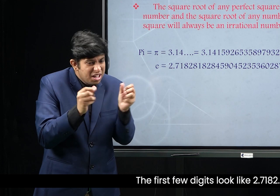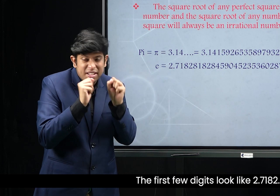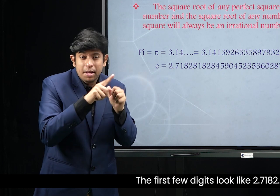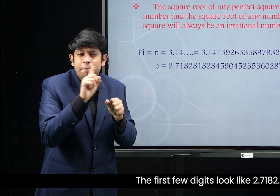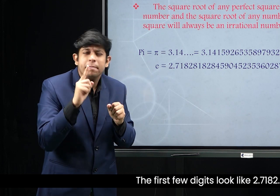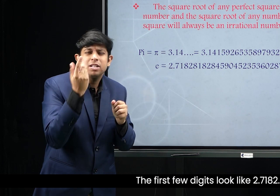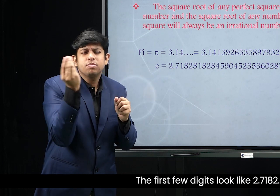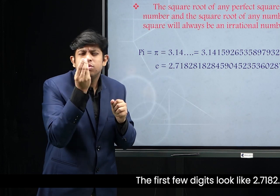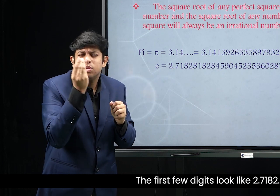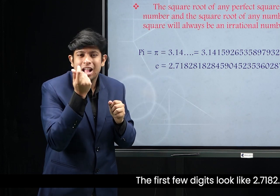digits look like